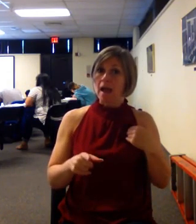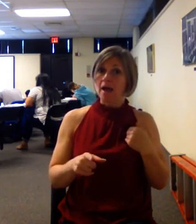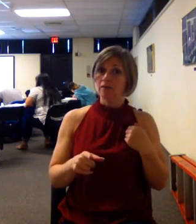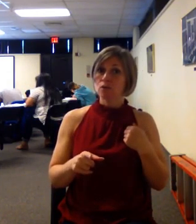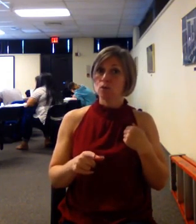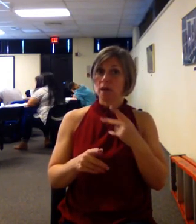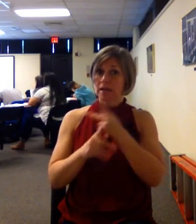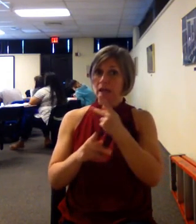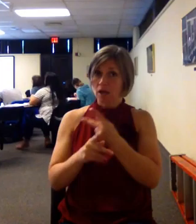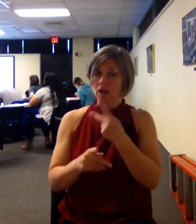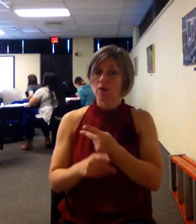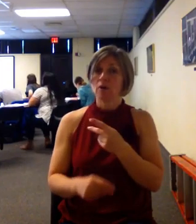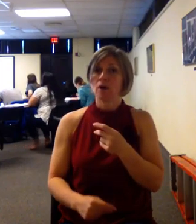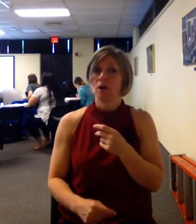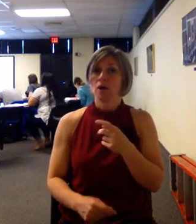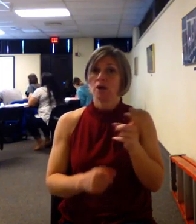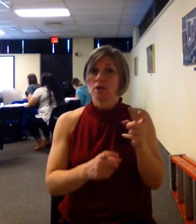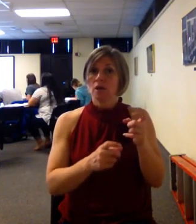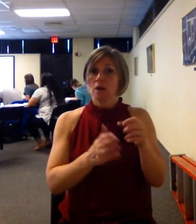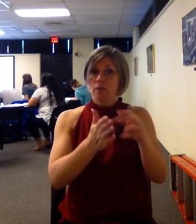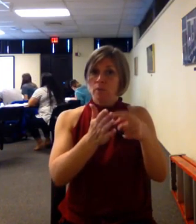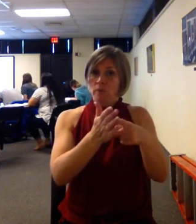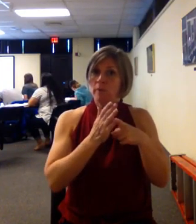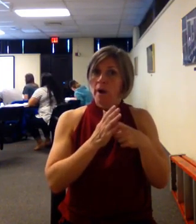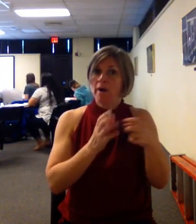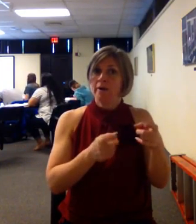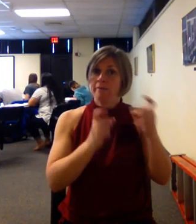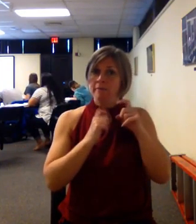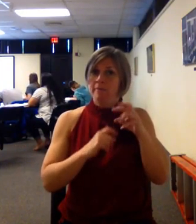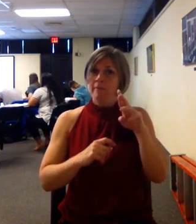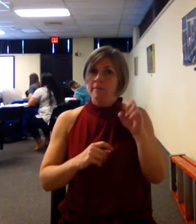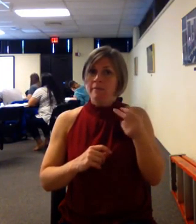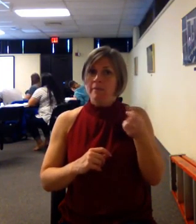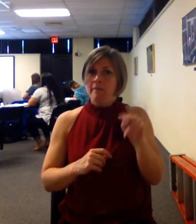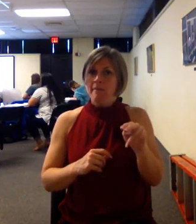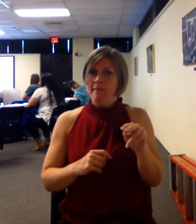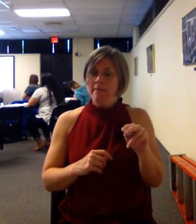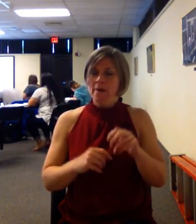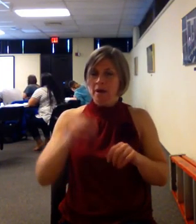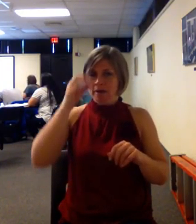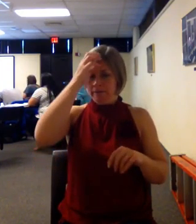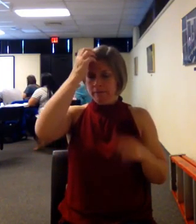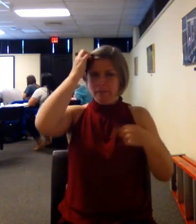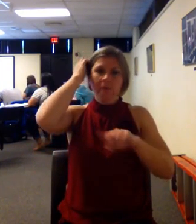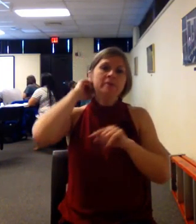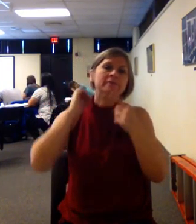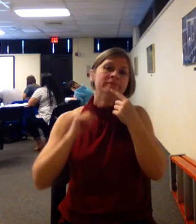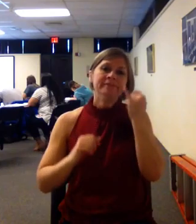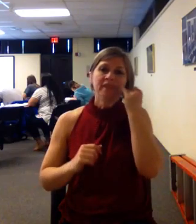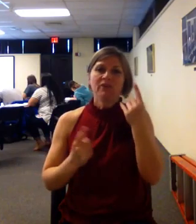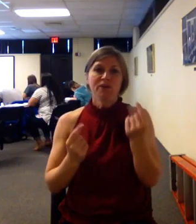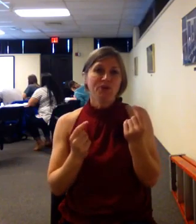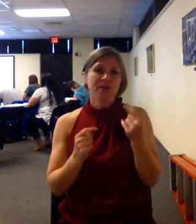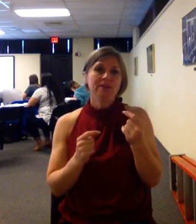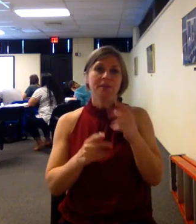of return for your retained earnings. So that's what we're looking at now. So we're saying if we do this calculation and we're